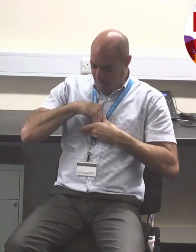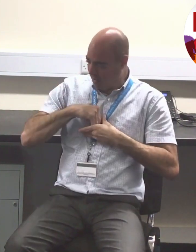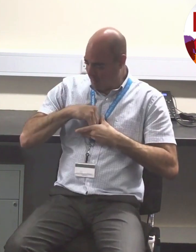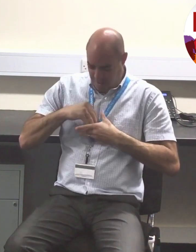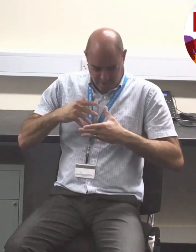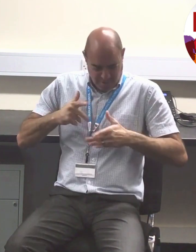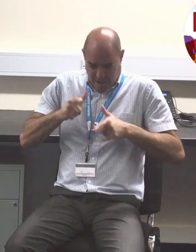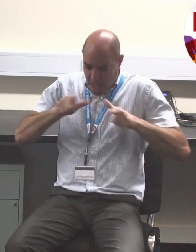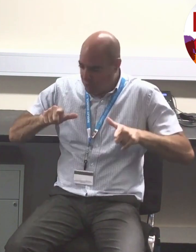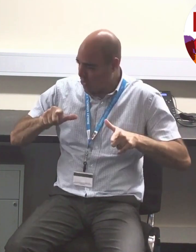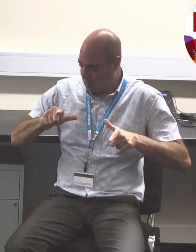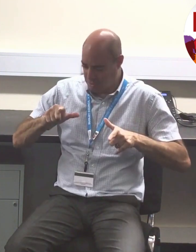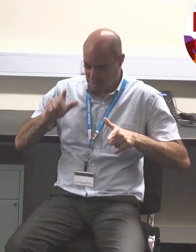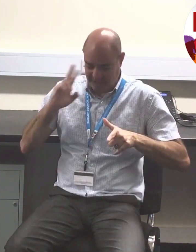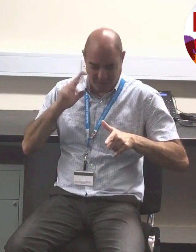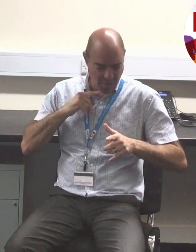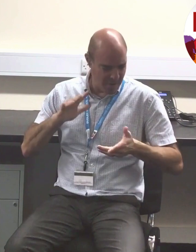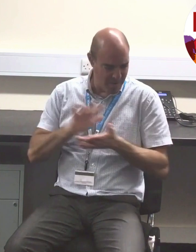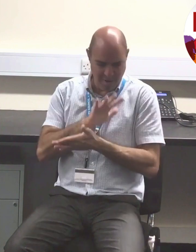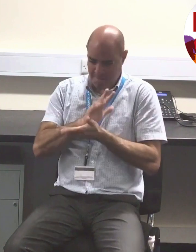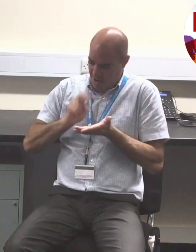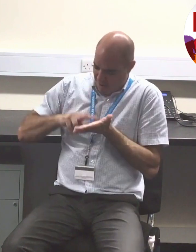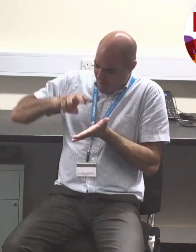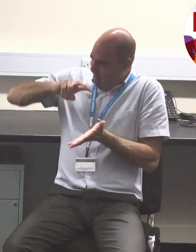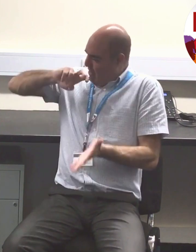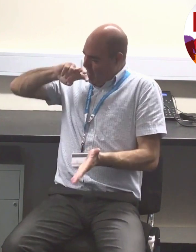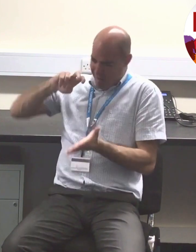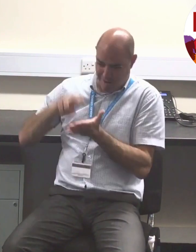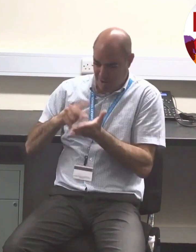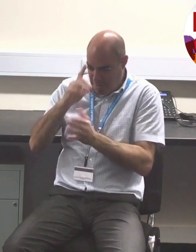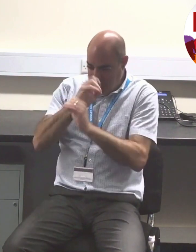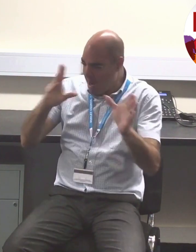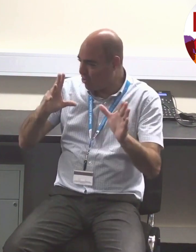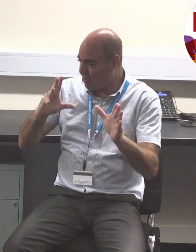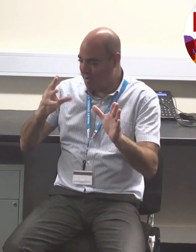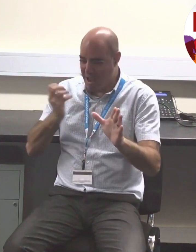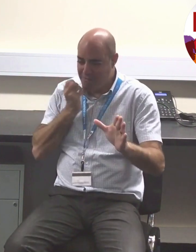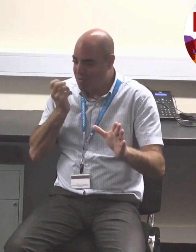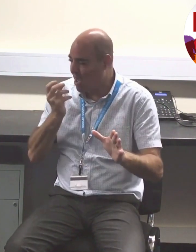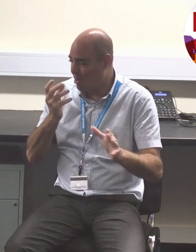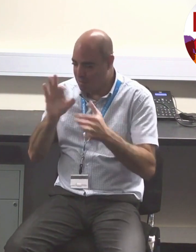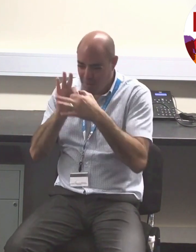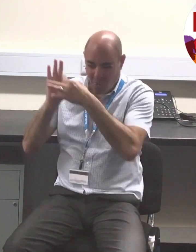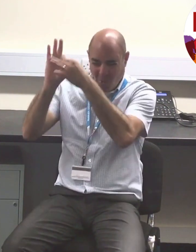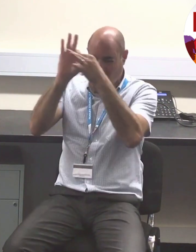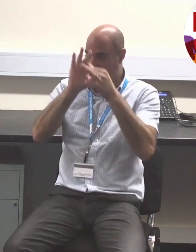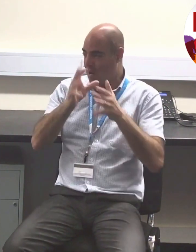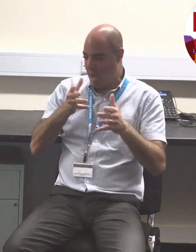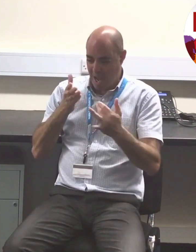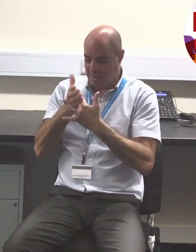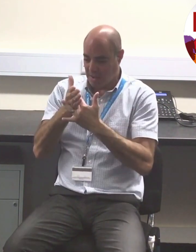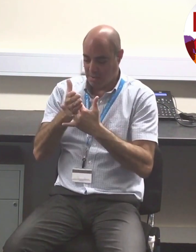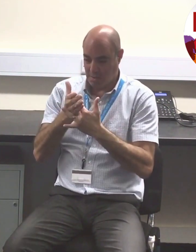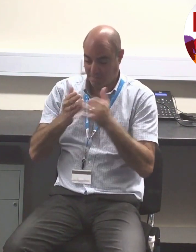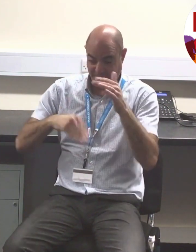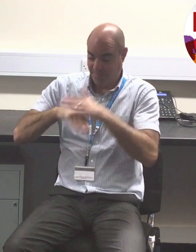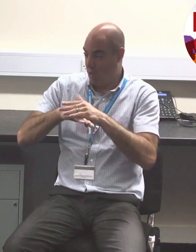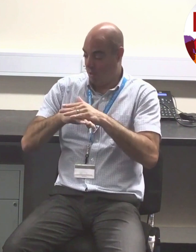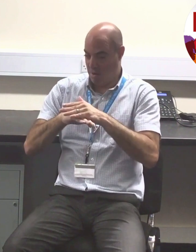a shared culture, that would be so good. It would be really great for the deaf community to have access fully.